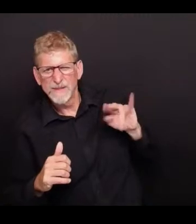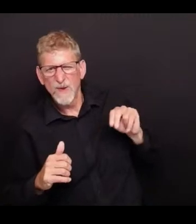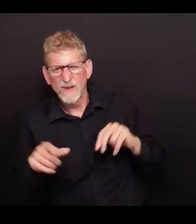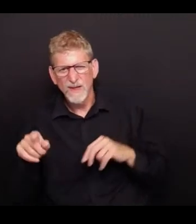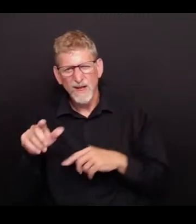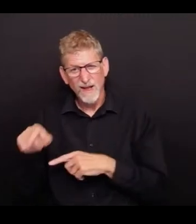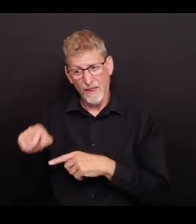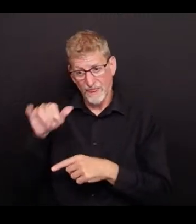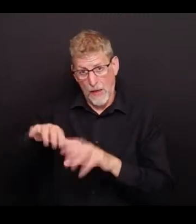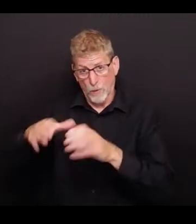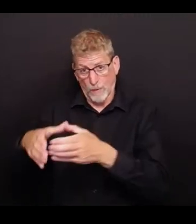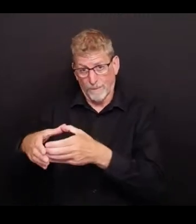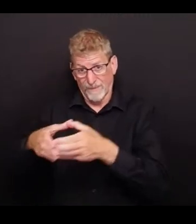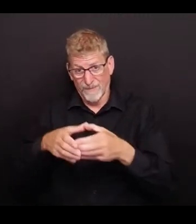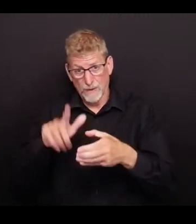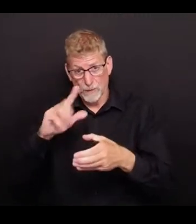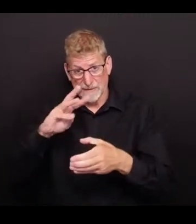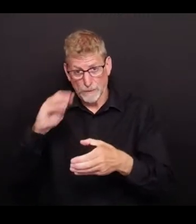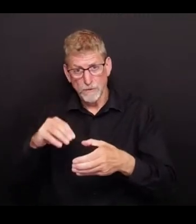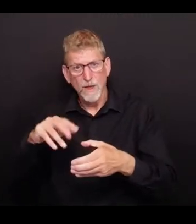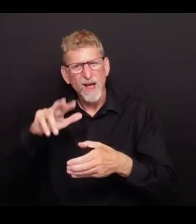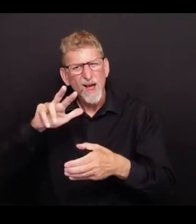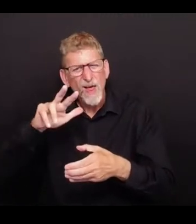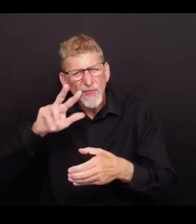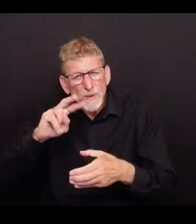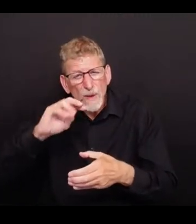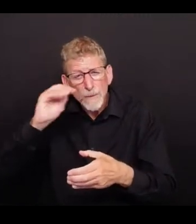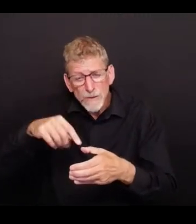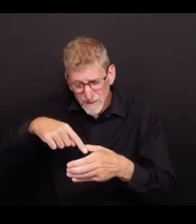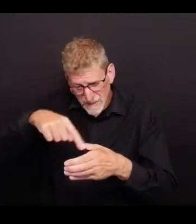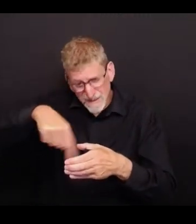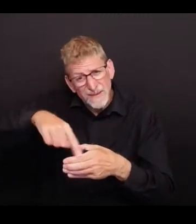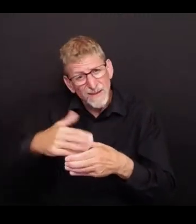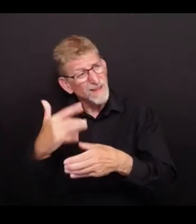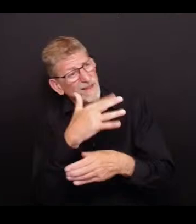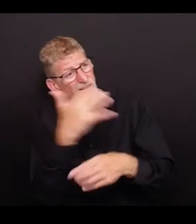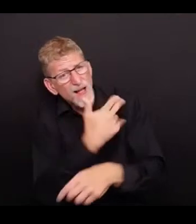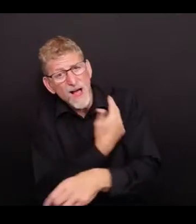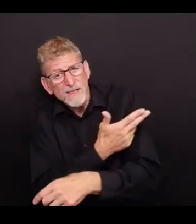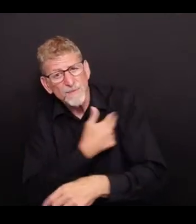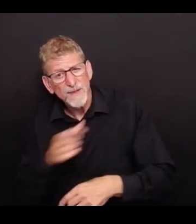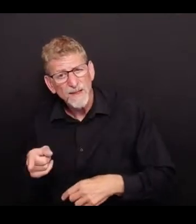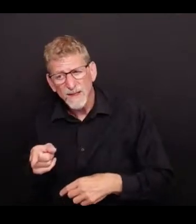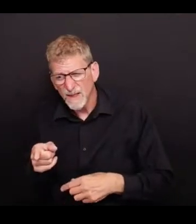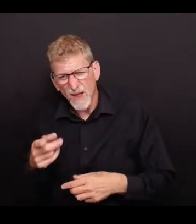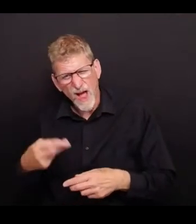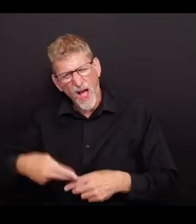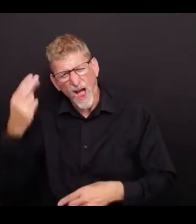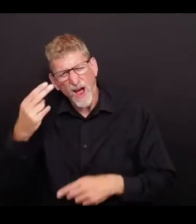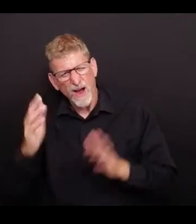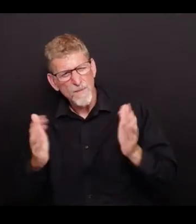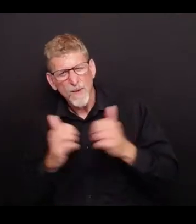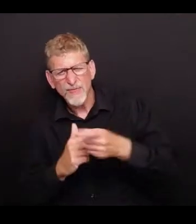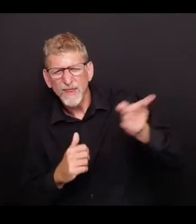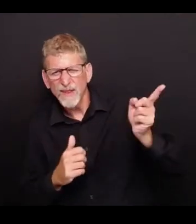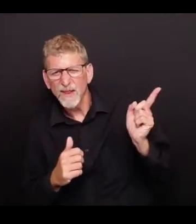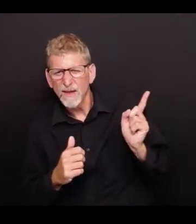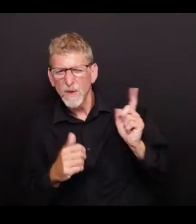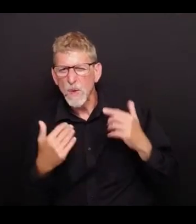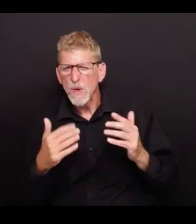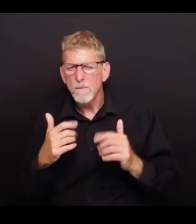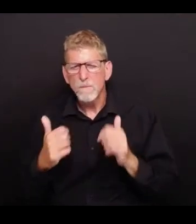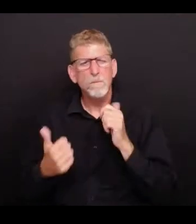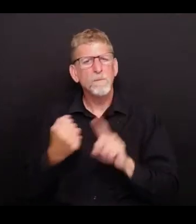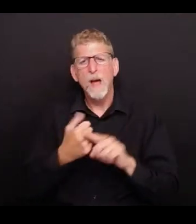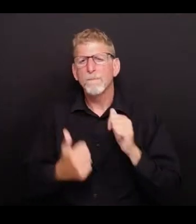of hospitalizations, and 38% of deaths due to COVID-19 as of this week. Similar to the overall population, the impact has